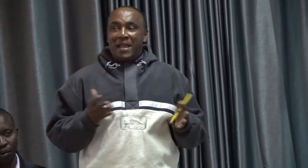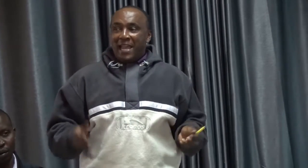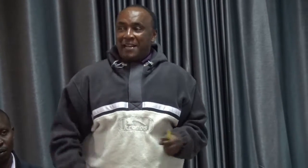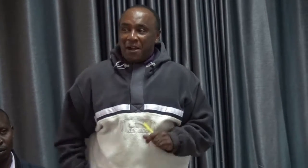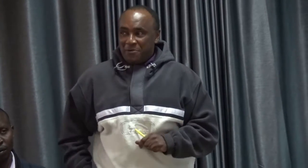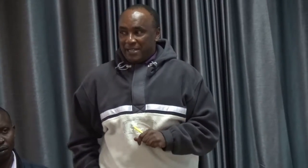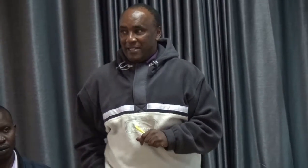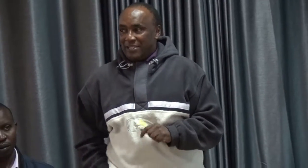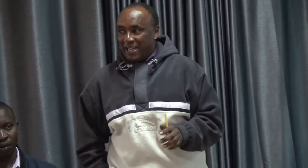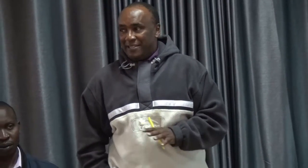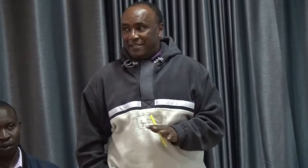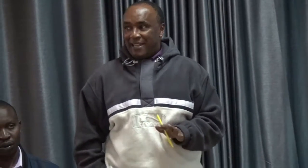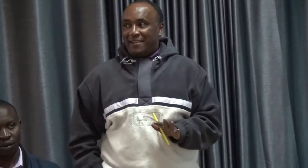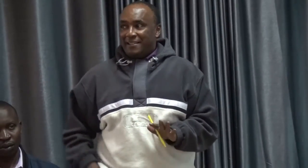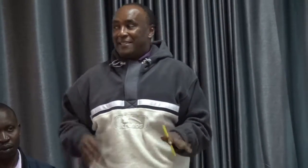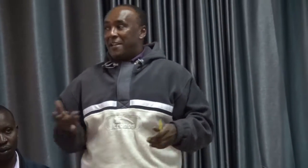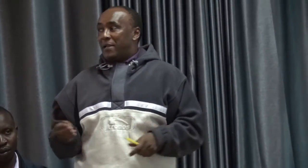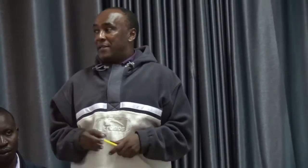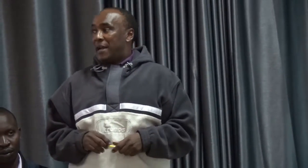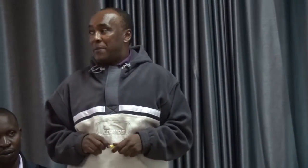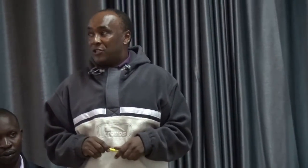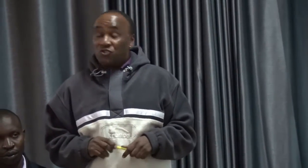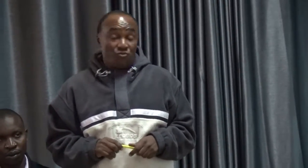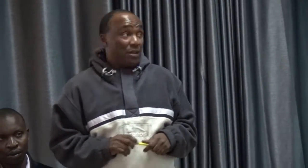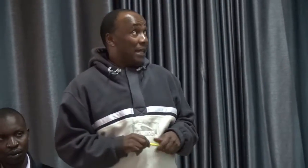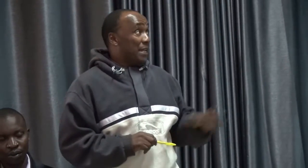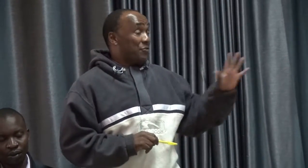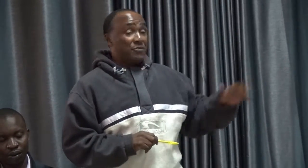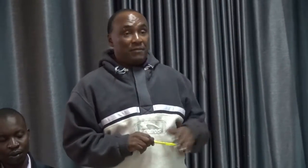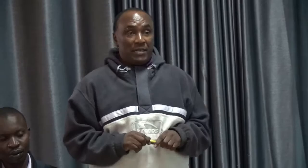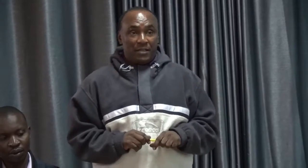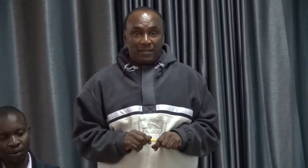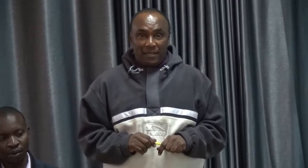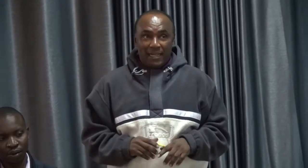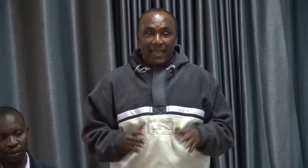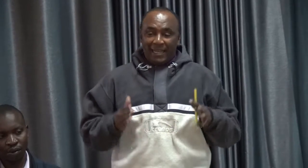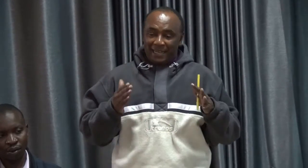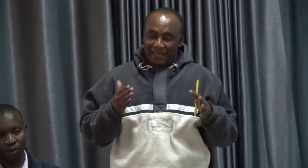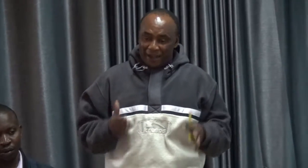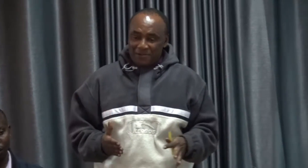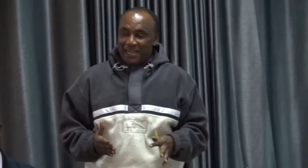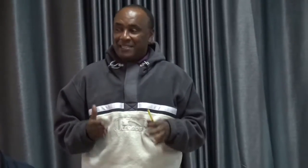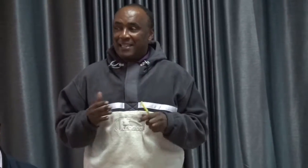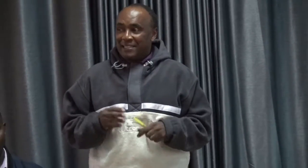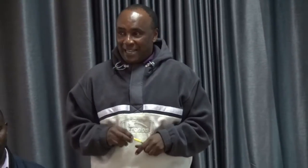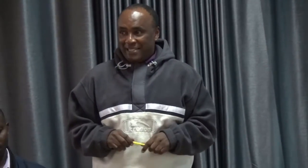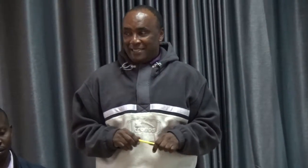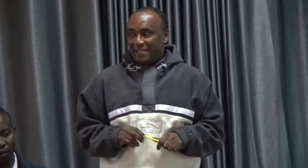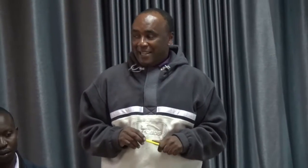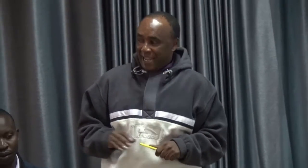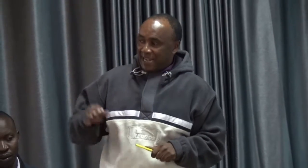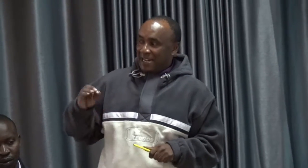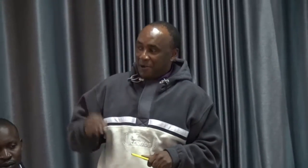We may encounter challenges. The same case happens too in inclusive education. It encounters